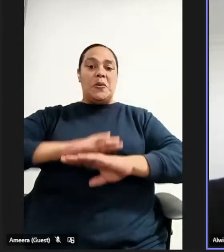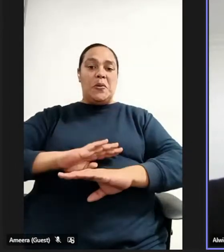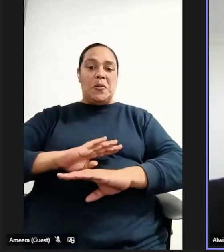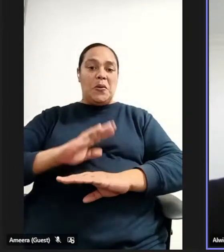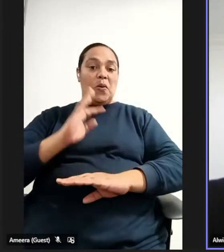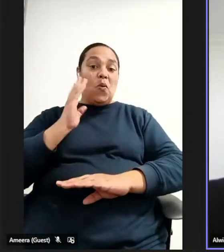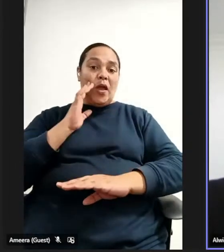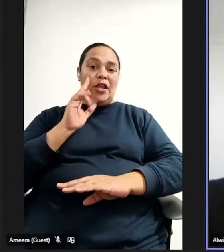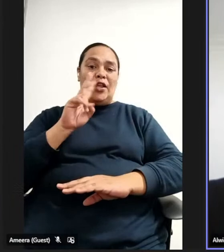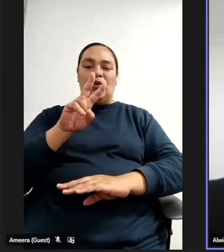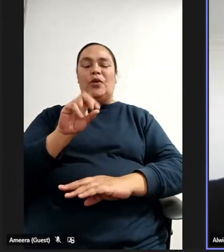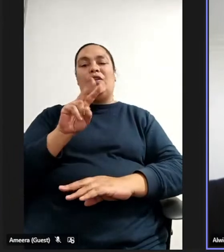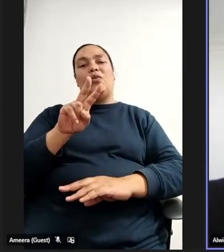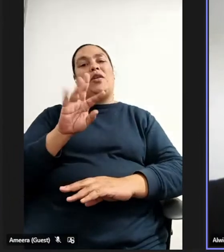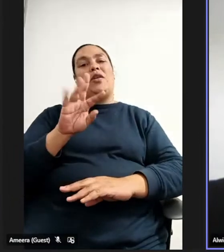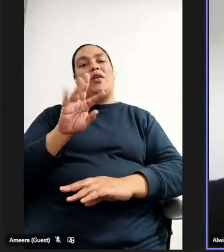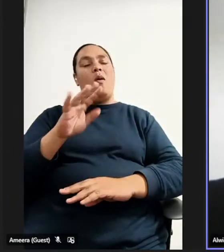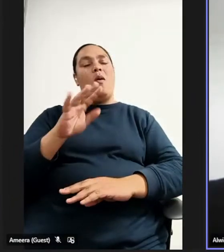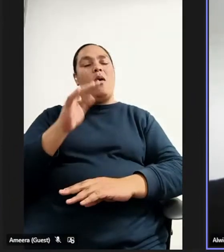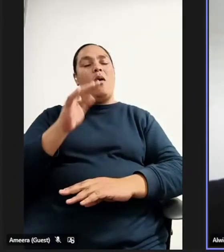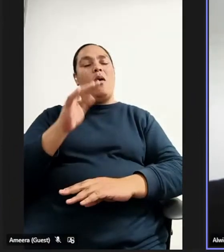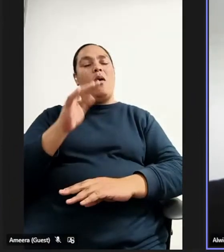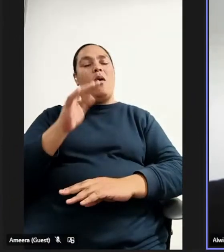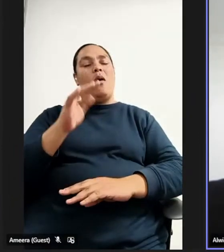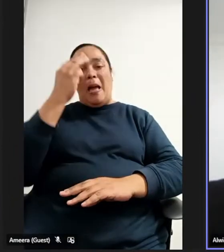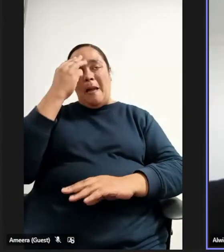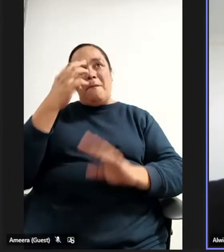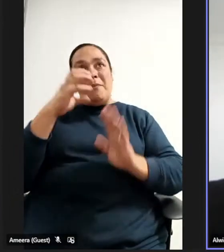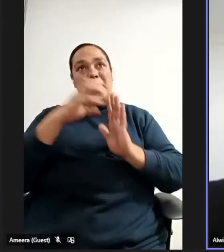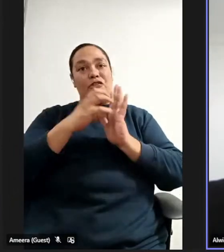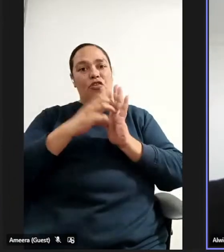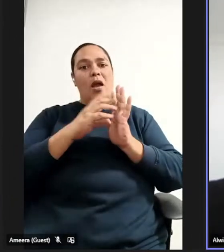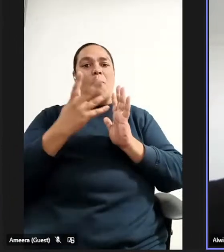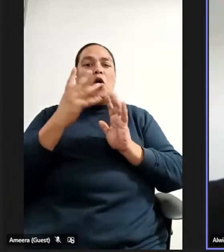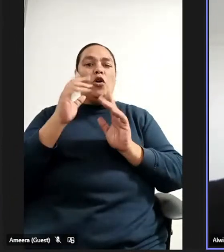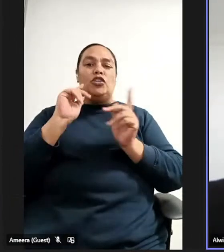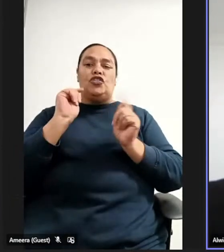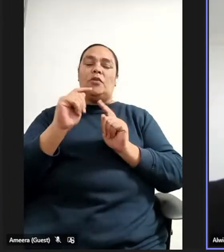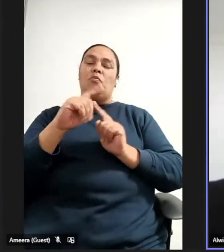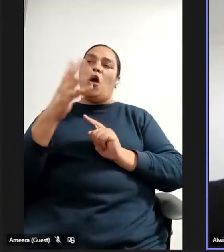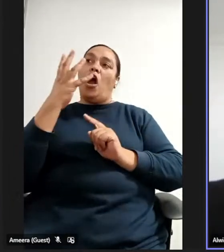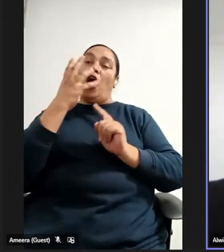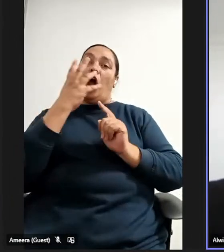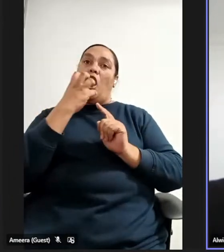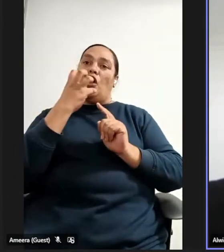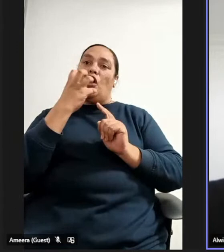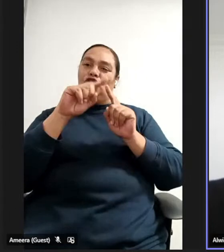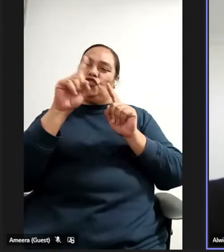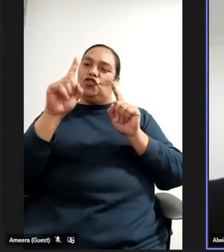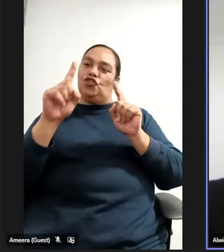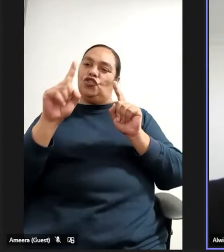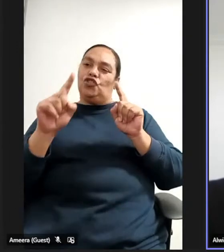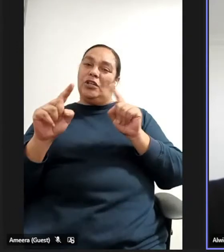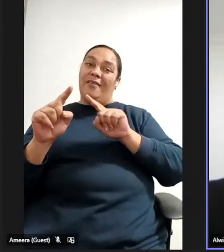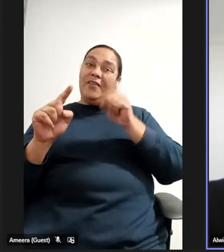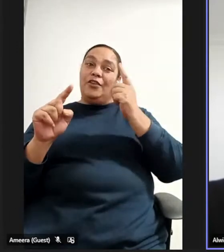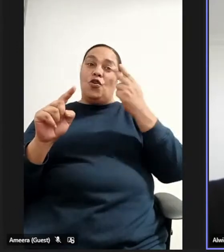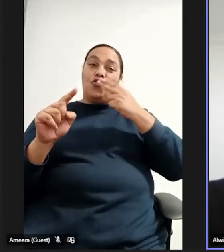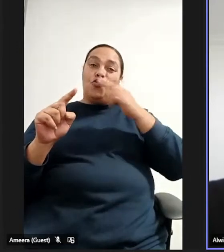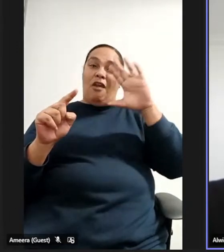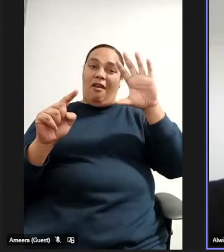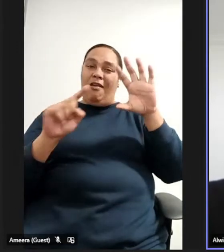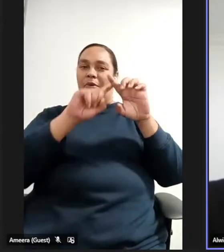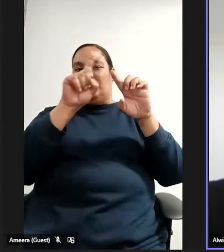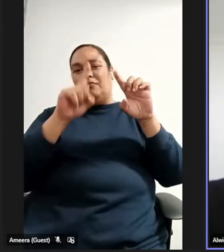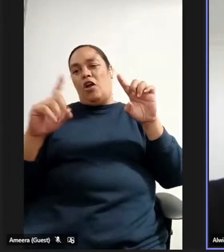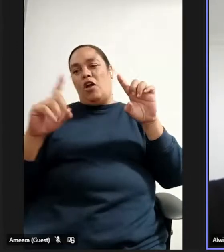2024 March, where the picture starts to go a little more orange from the initial red. And that really means that the reserve margin has